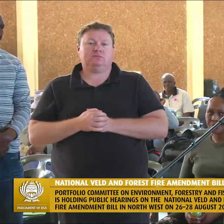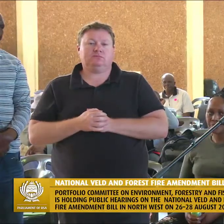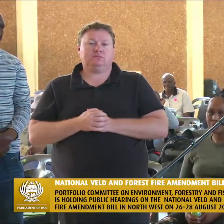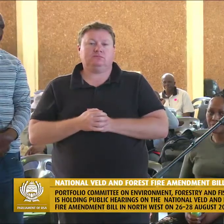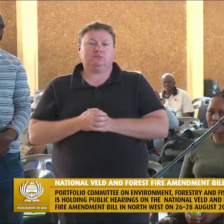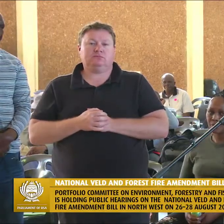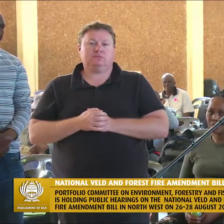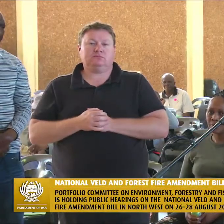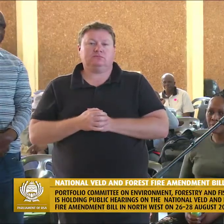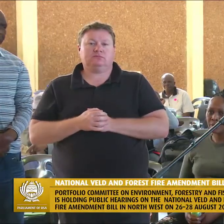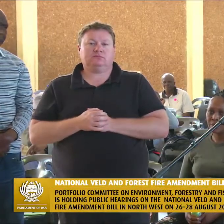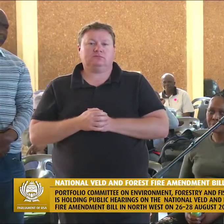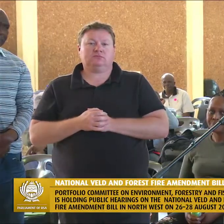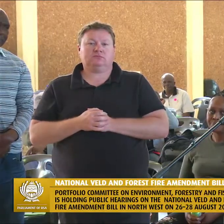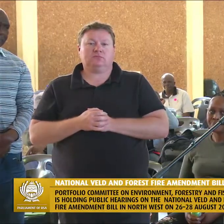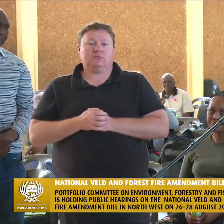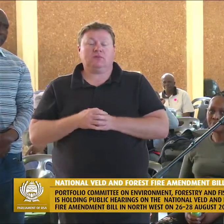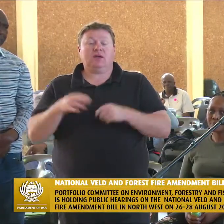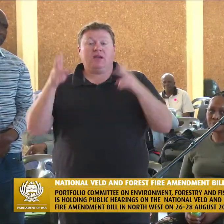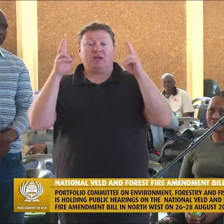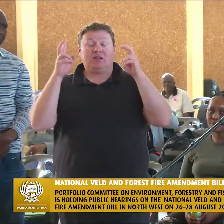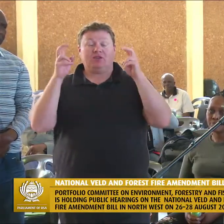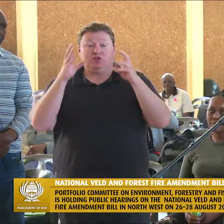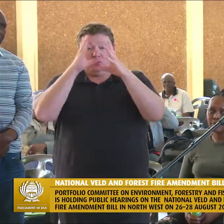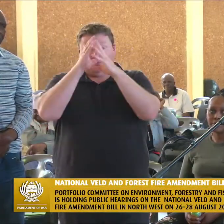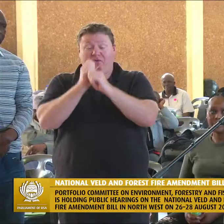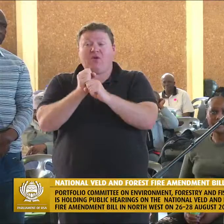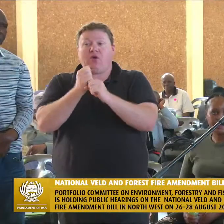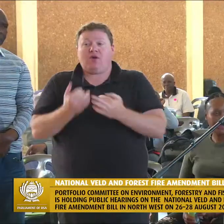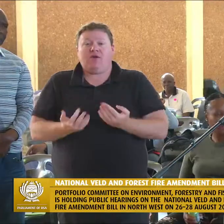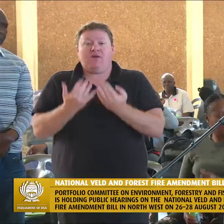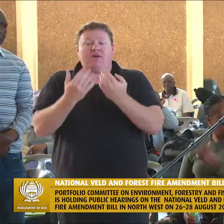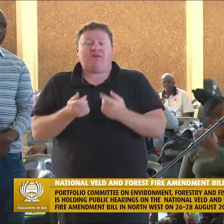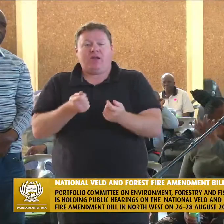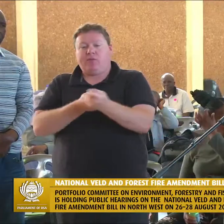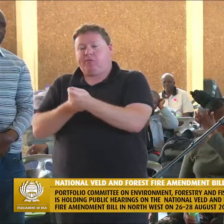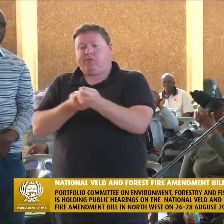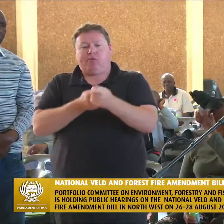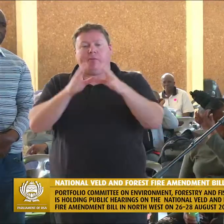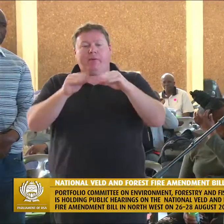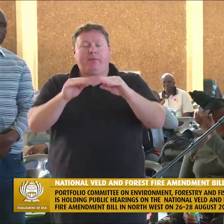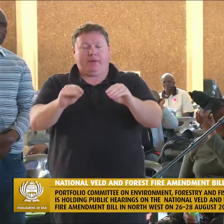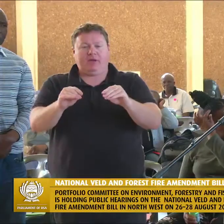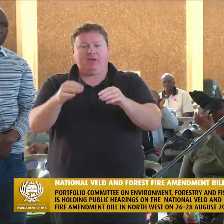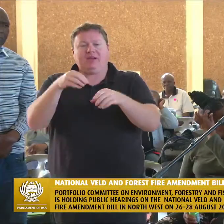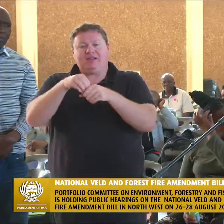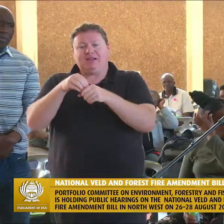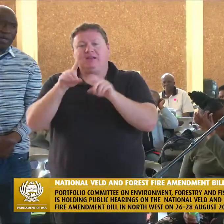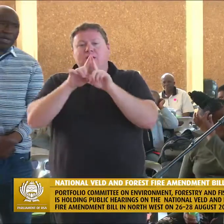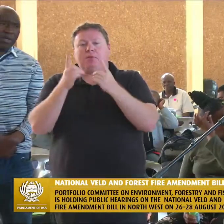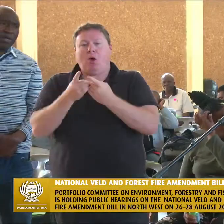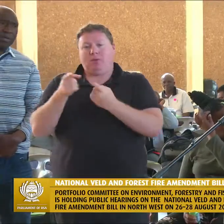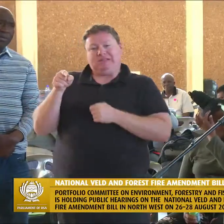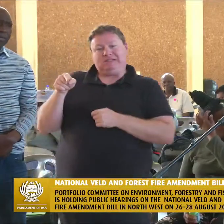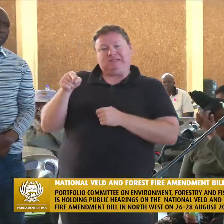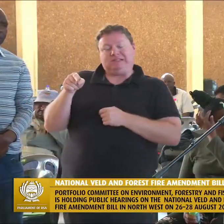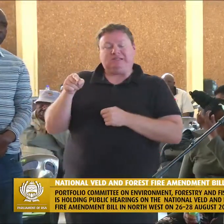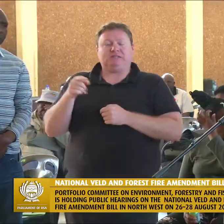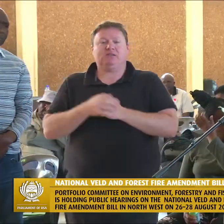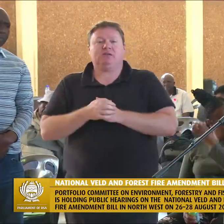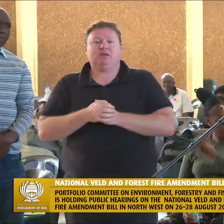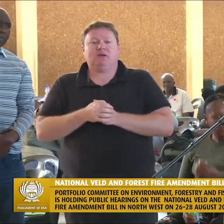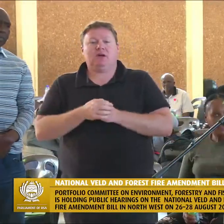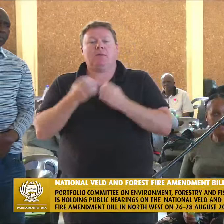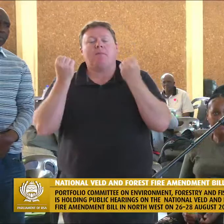if you look at the nature of the issues to do with firefighting environment forestry and fishery related matters it involves